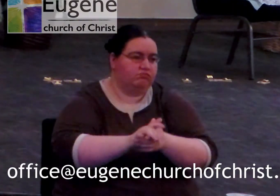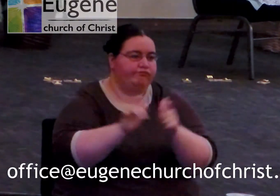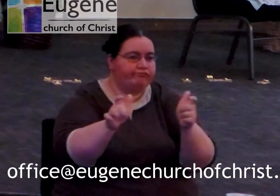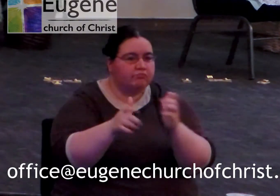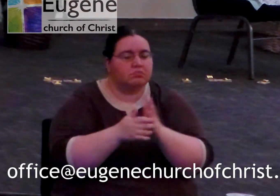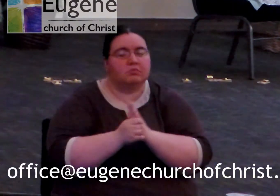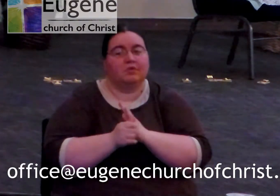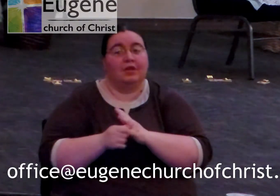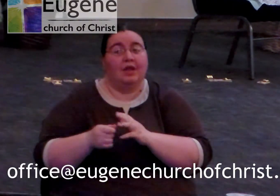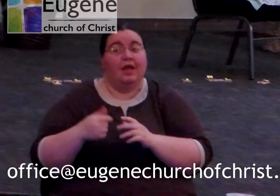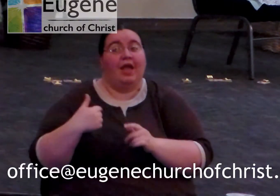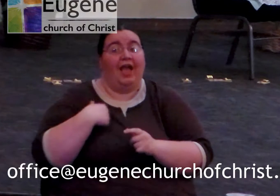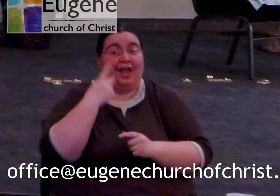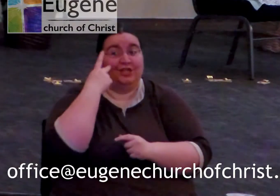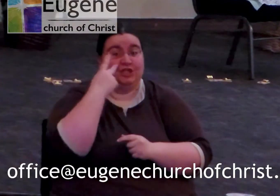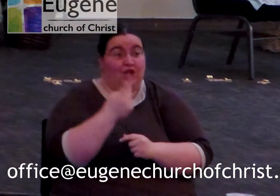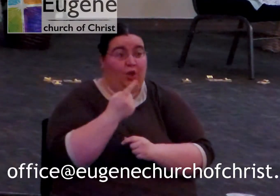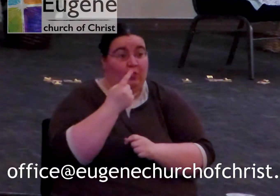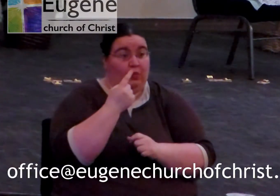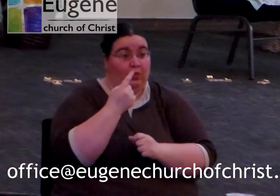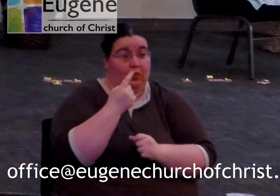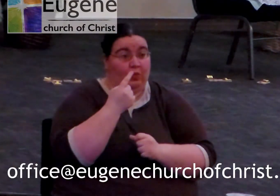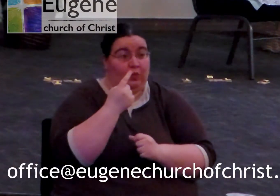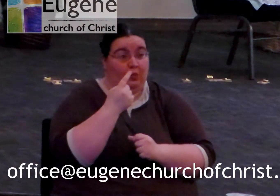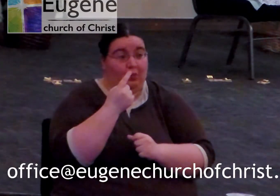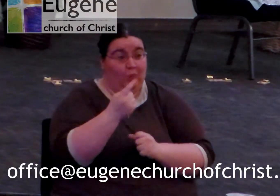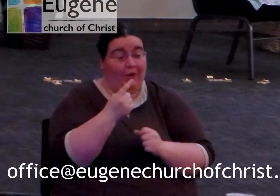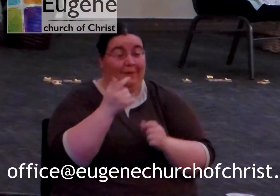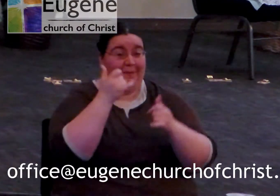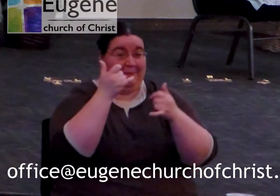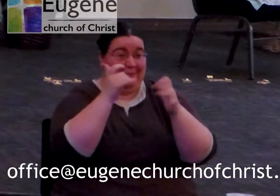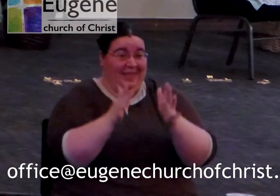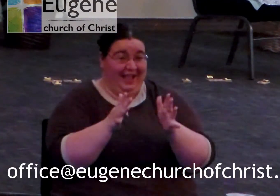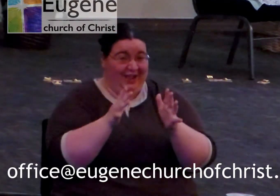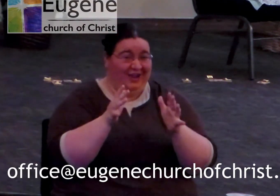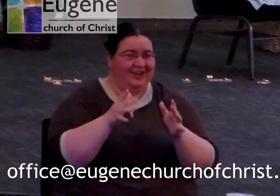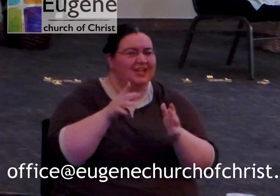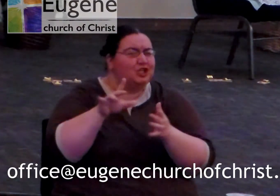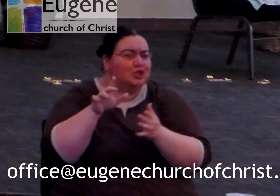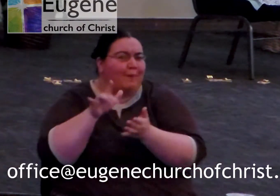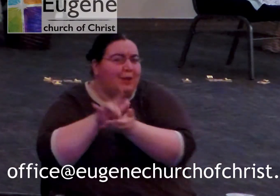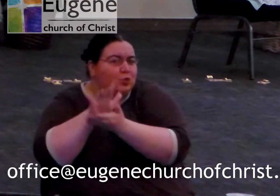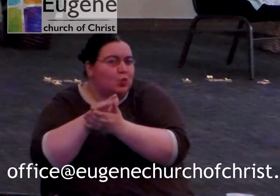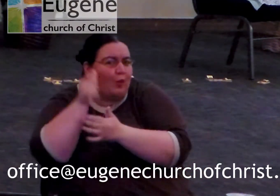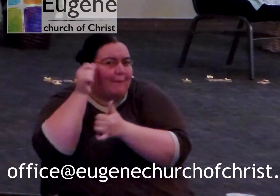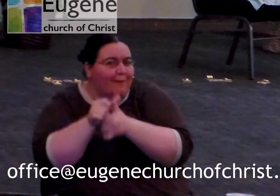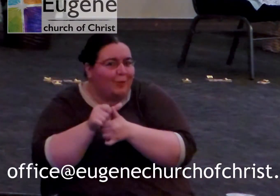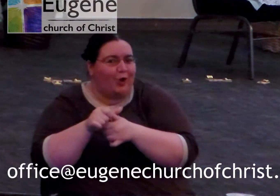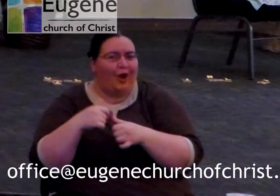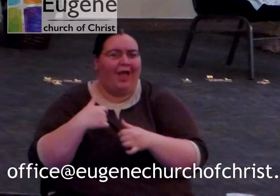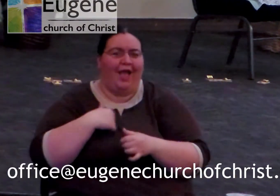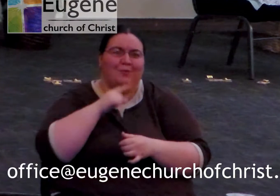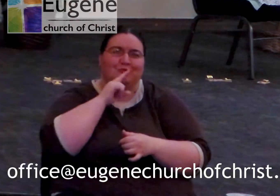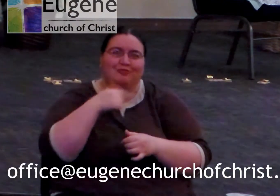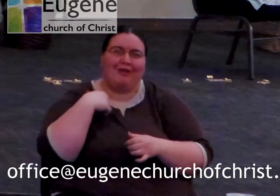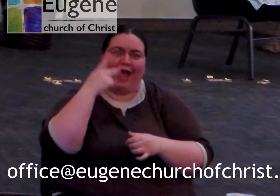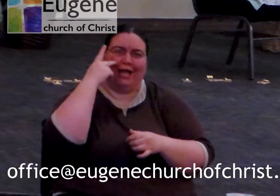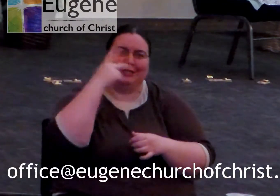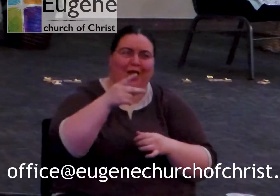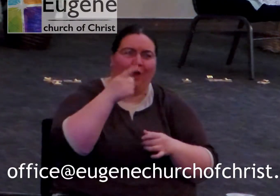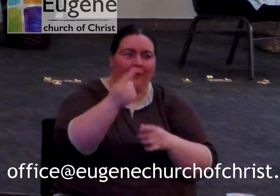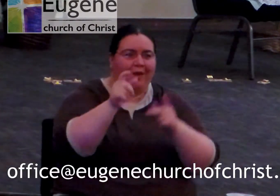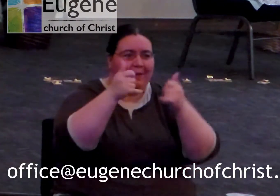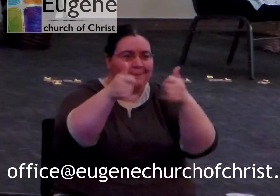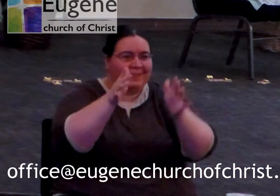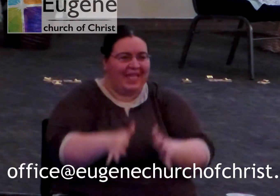get in the car with his wife and kids and head home. He had a full beard in junior high. This